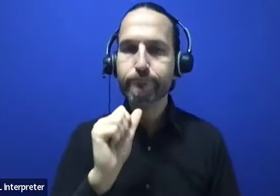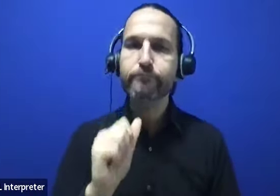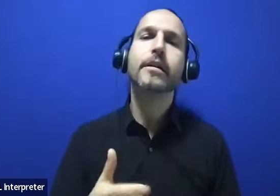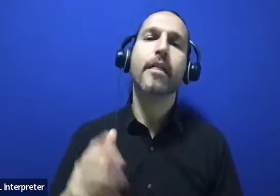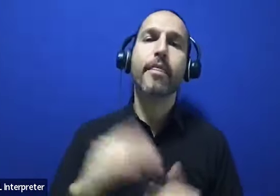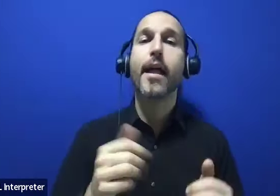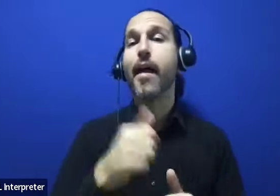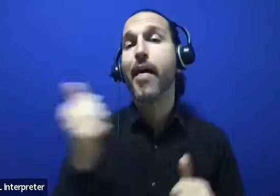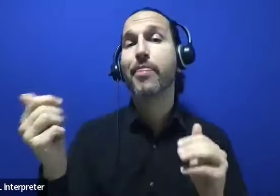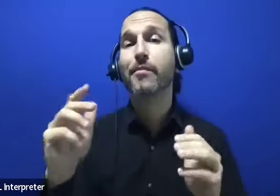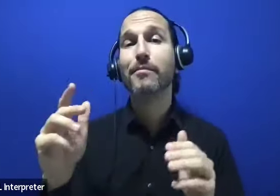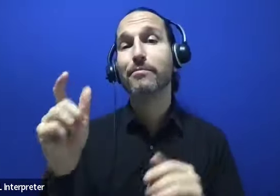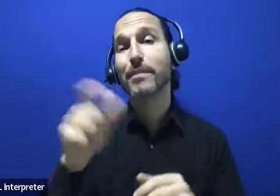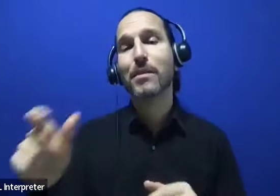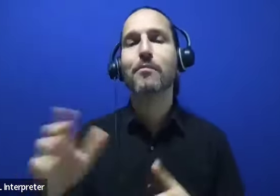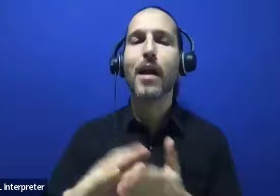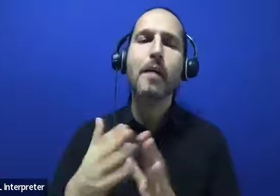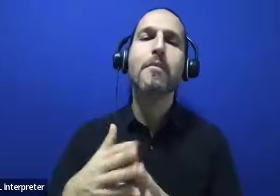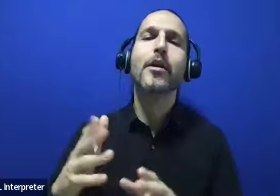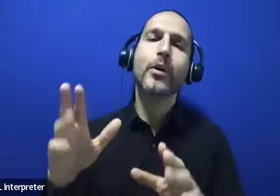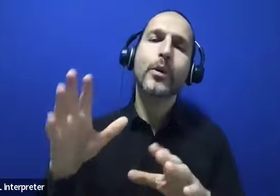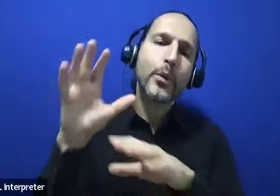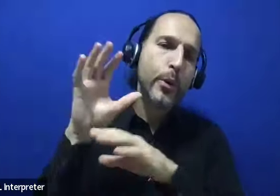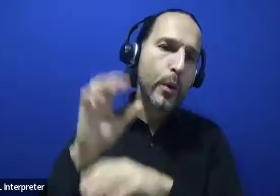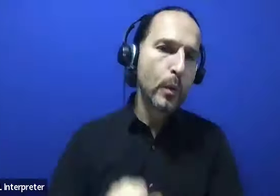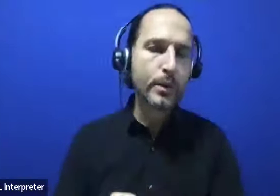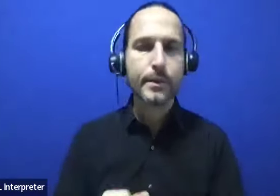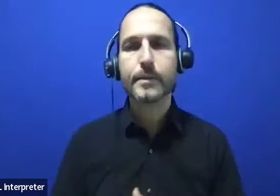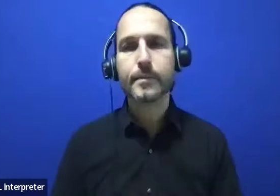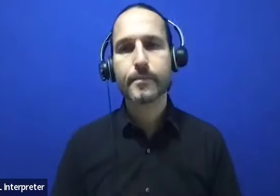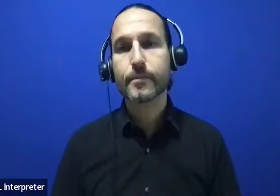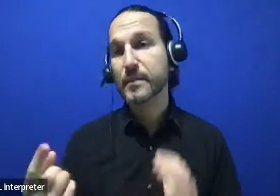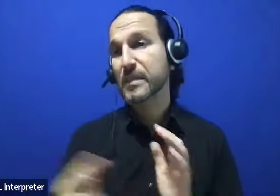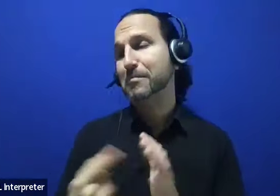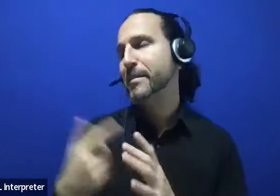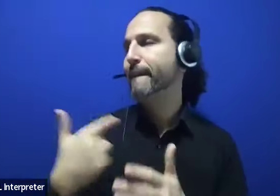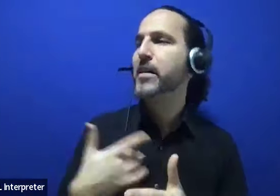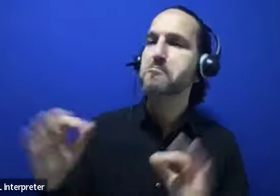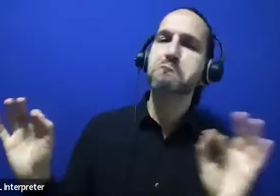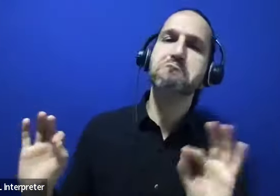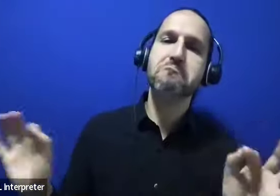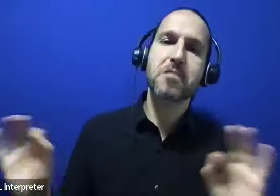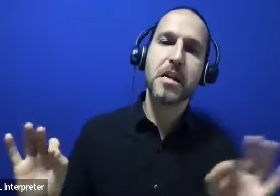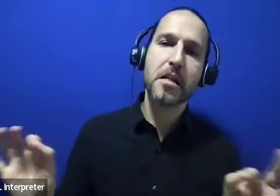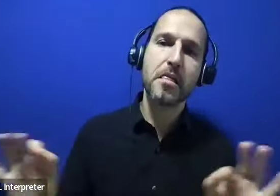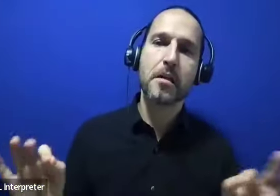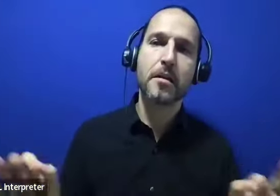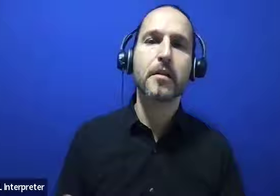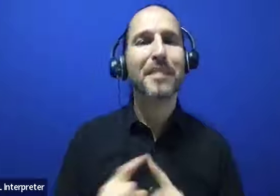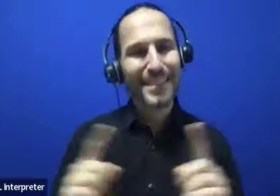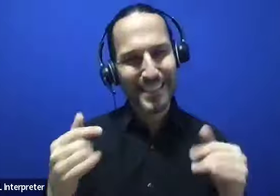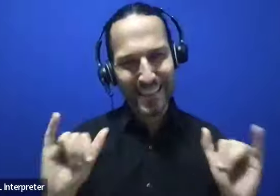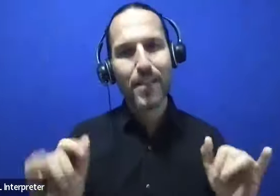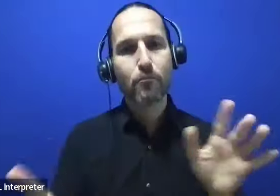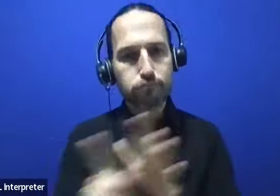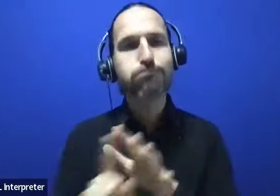can, just because they become so familiar with it. It's an ongoing issue. Sometimes they'll say, I don't feel any pain, but it's still